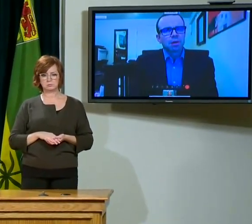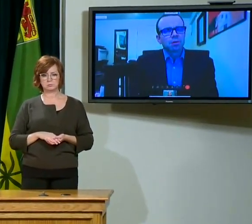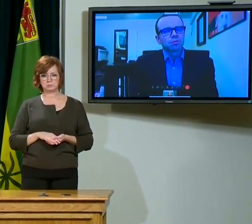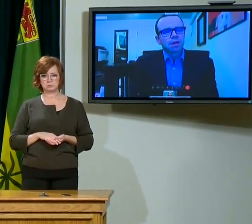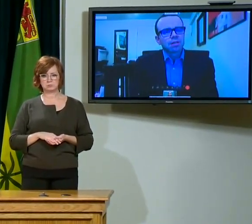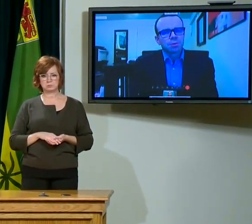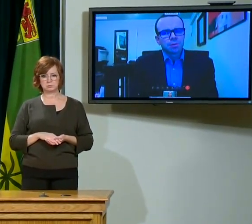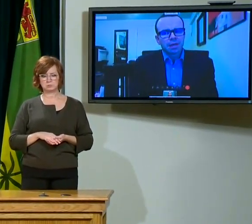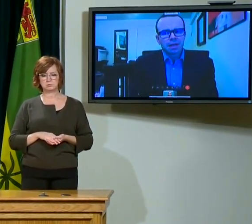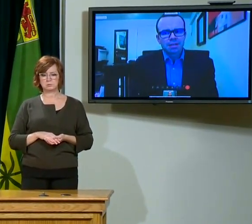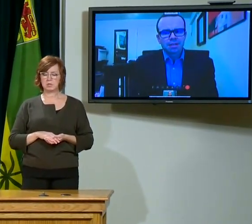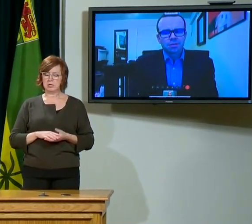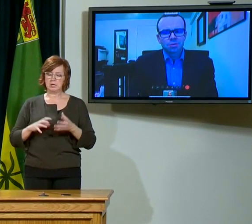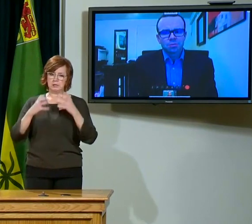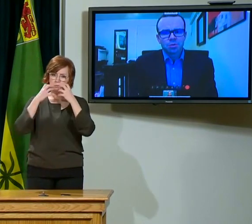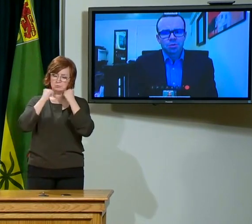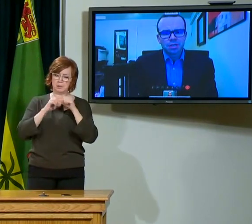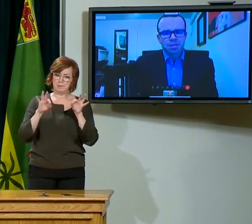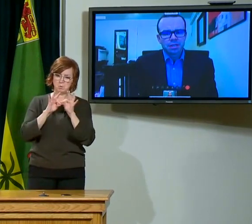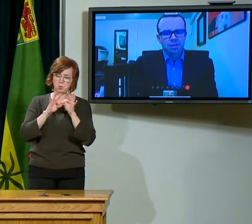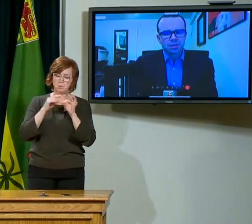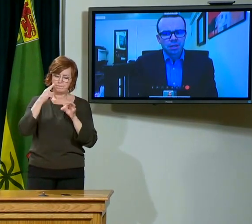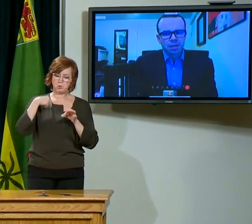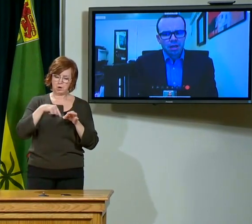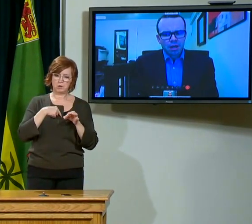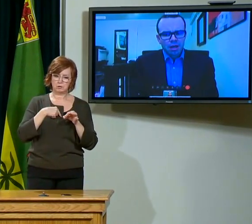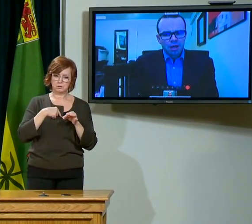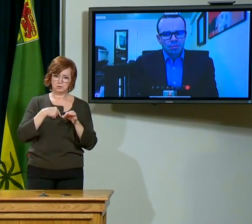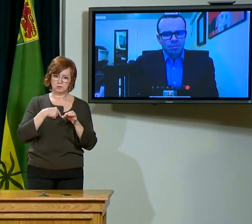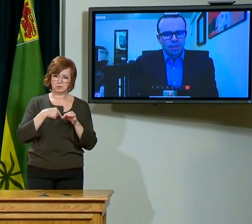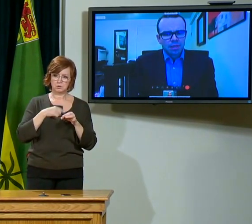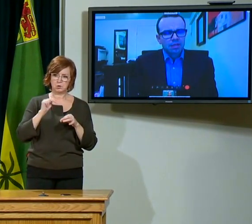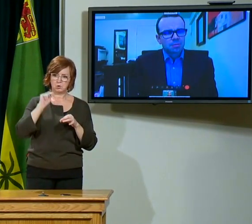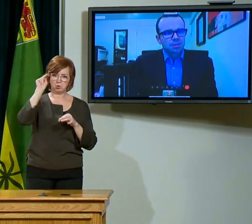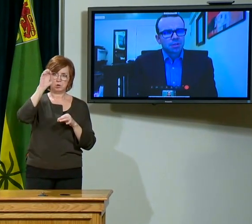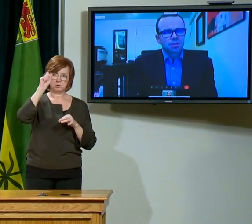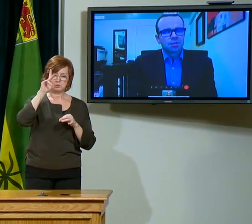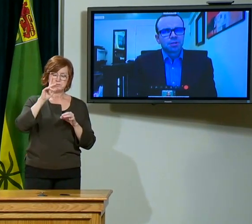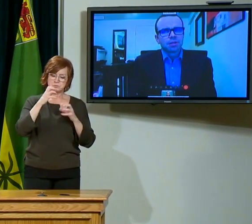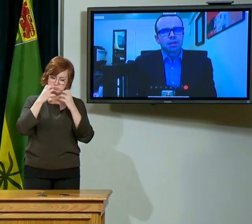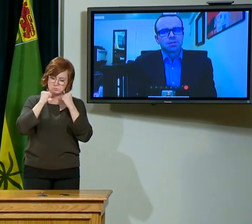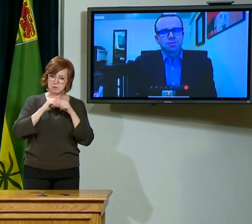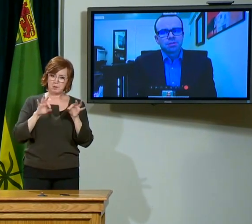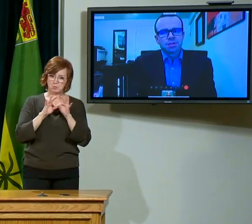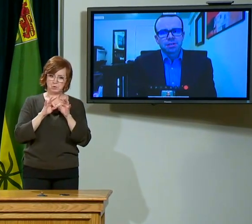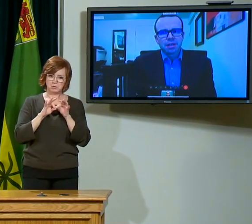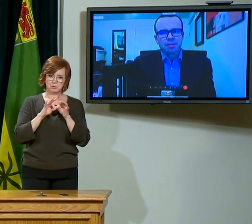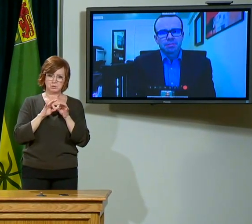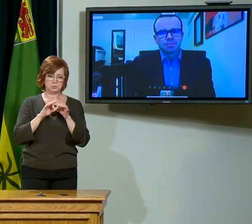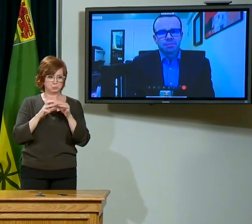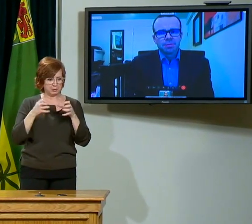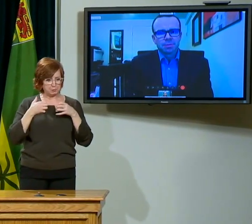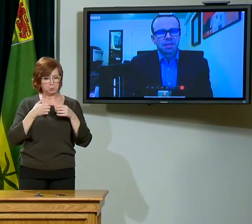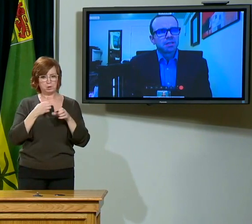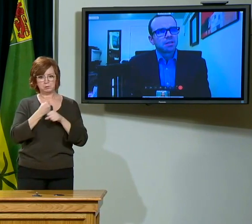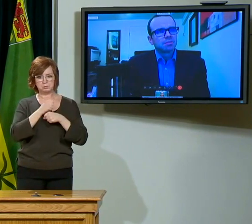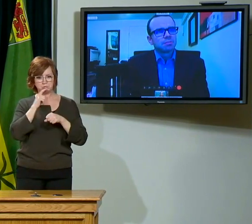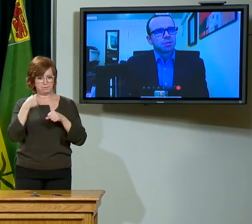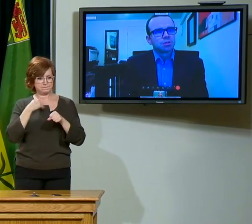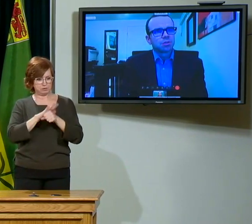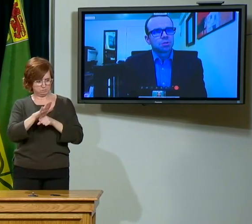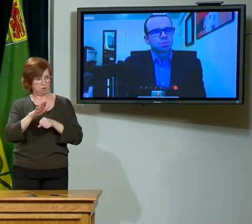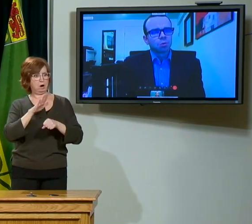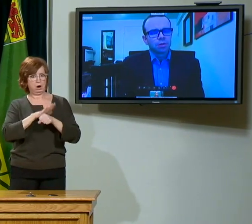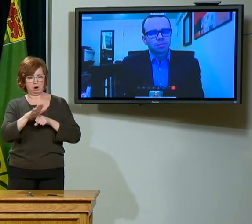This is a priority for us, and we recognize that those communities and especially as they're delivering health services, we need